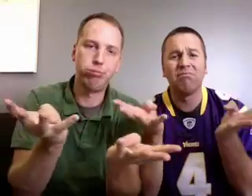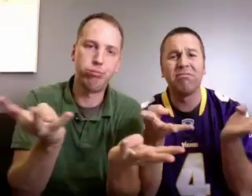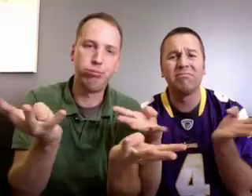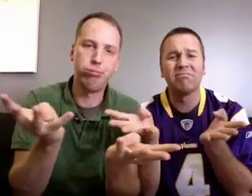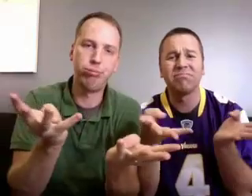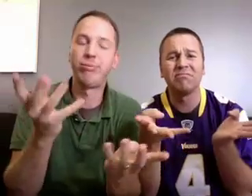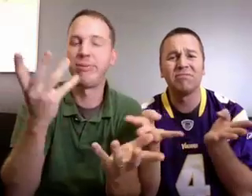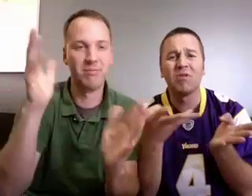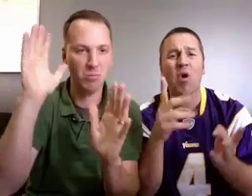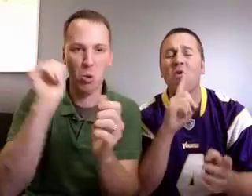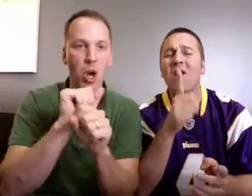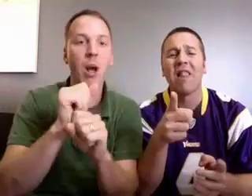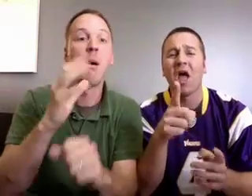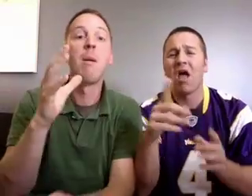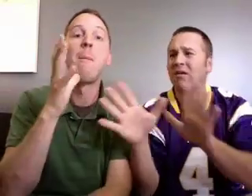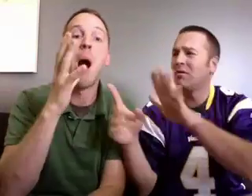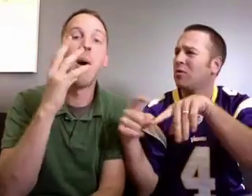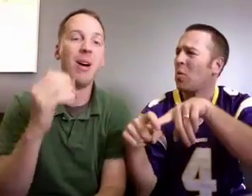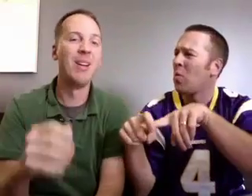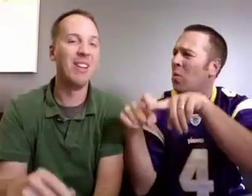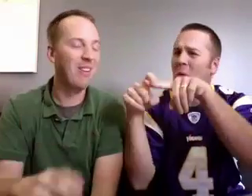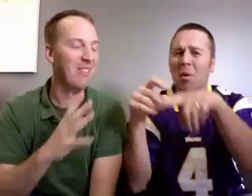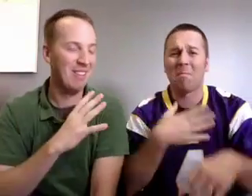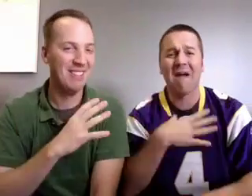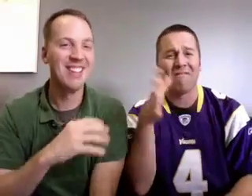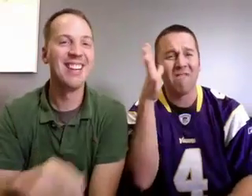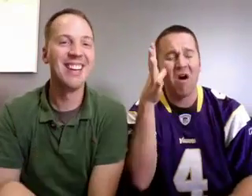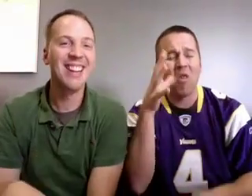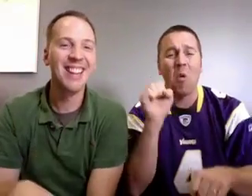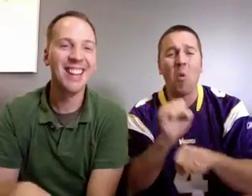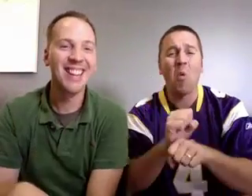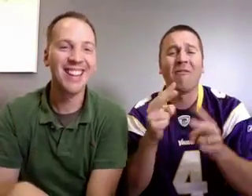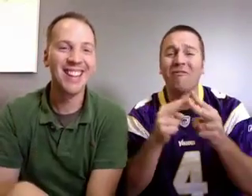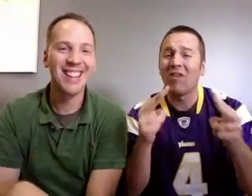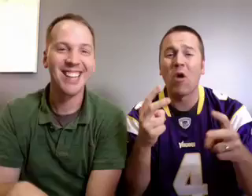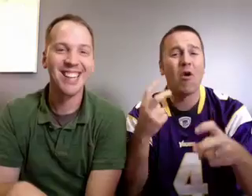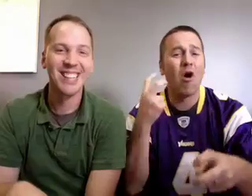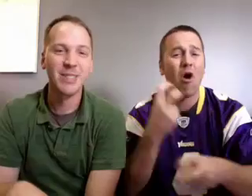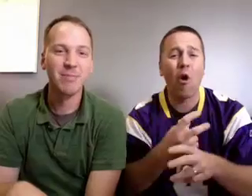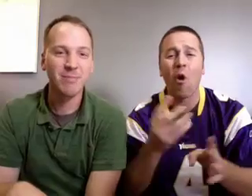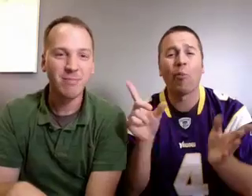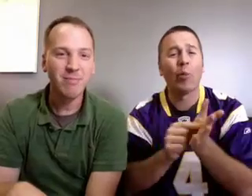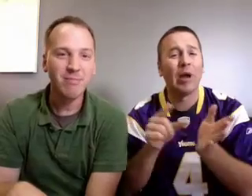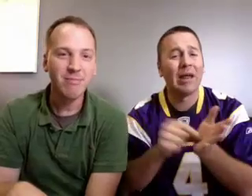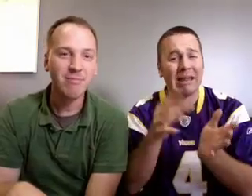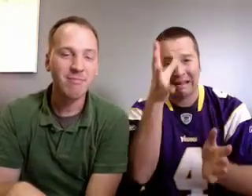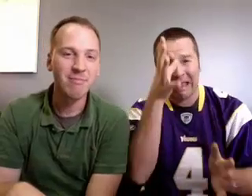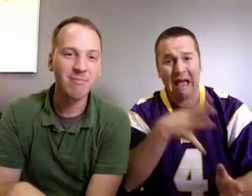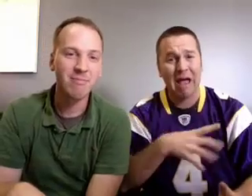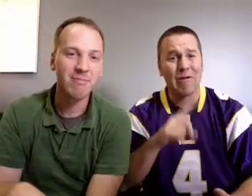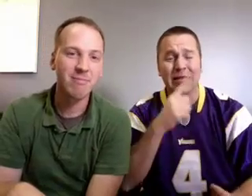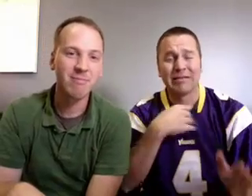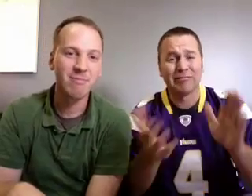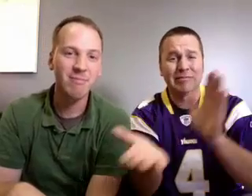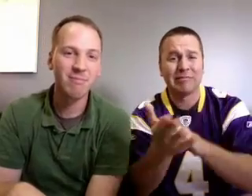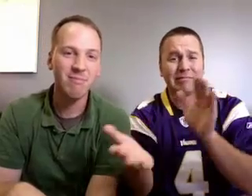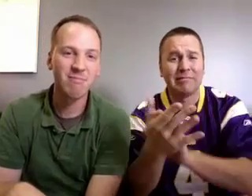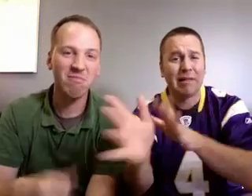right? Yes, printing. Okay, so he was at work. Oh, hold up, Ben. My dad give worked him props. really, really hard. He was a printing press guy,